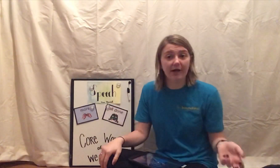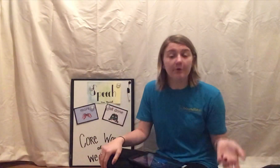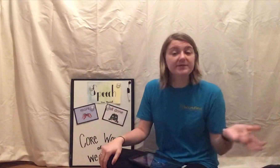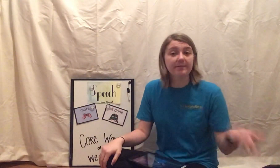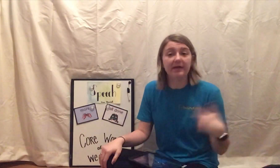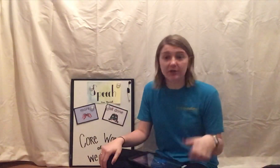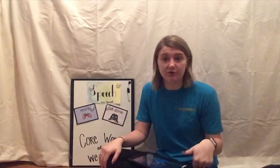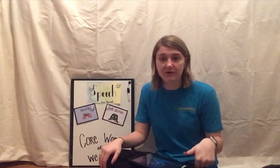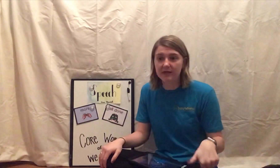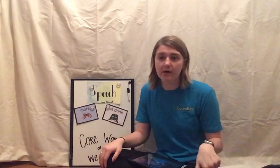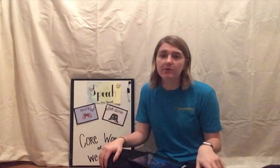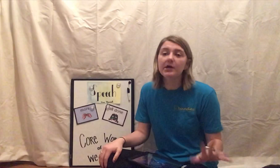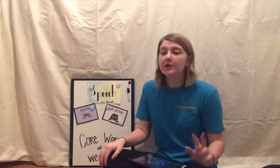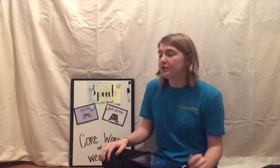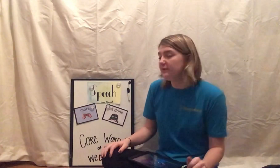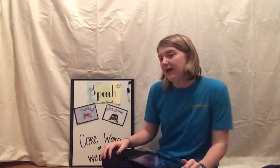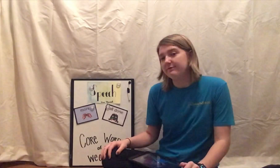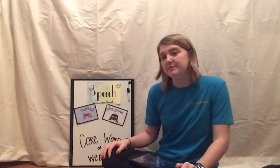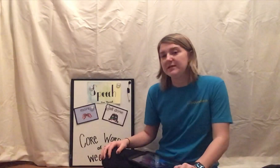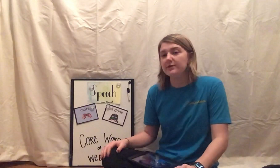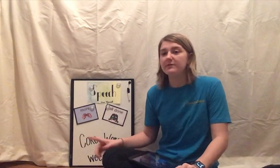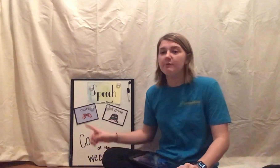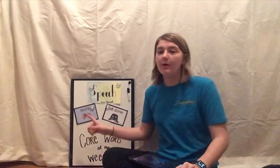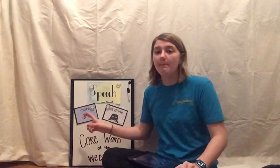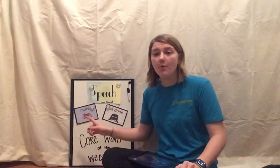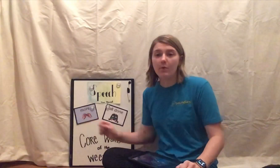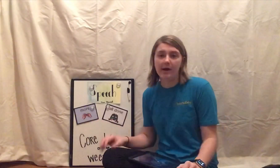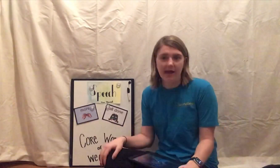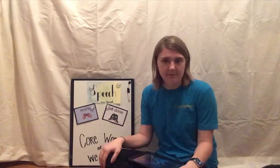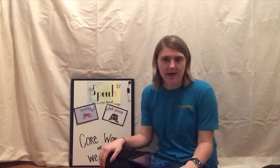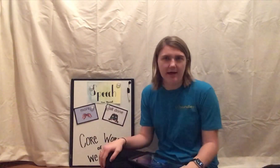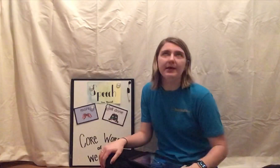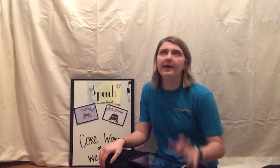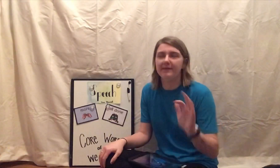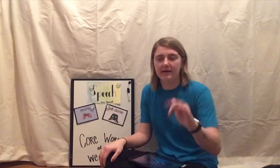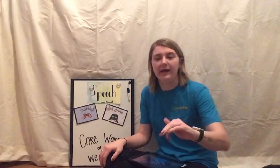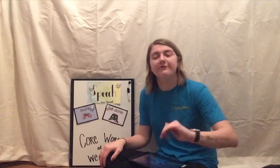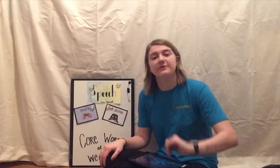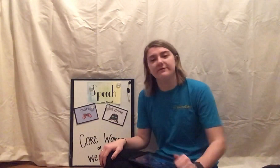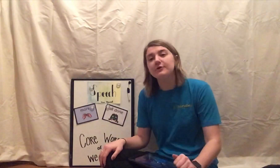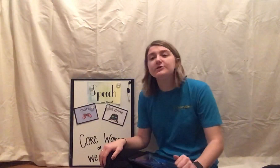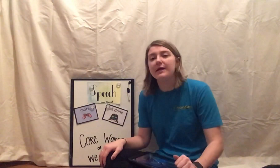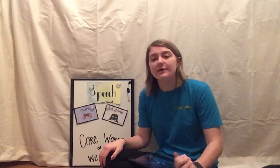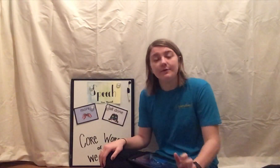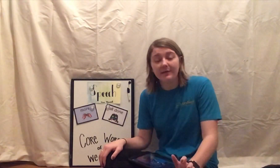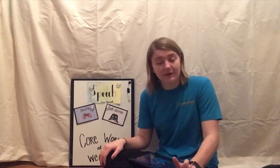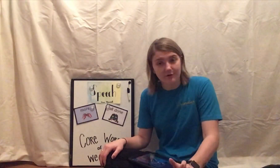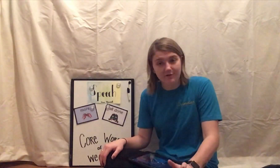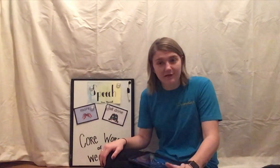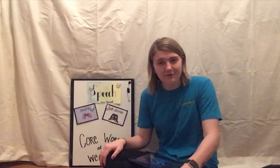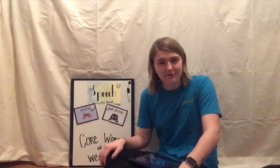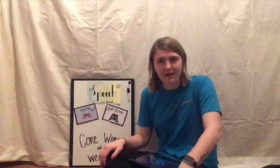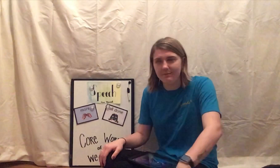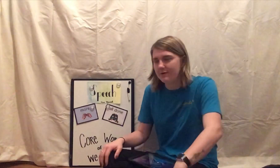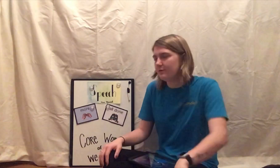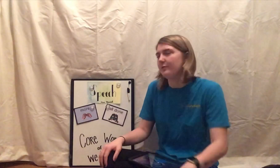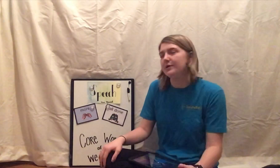to pick a new video, you could have them tell you they want more iPad. And then after they've told you that, you can pick a new video for them. Or you could